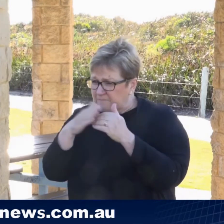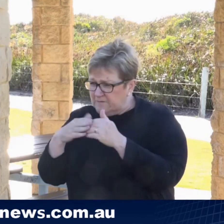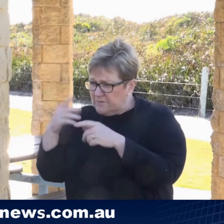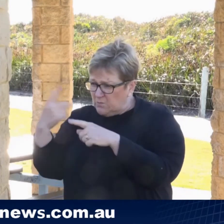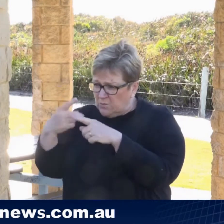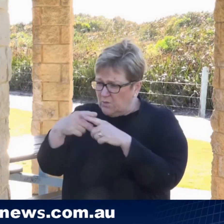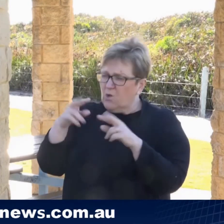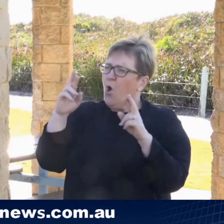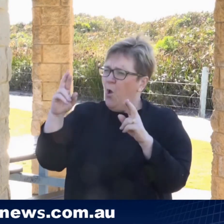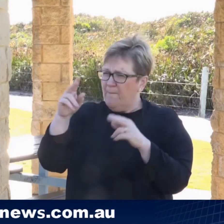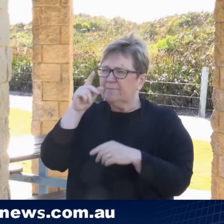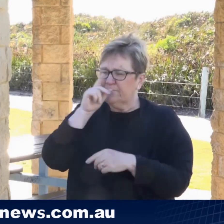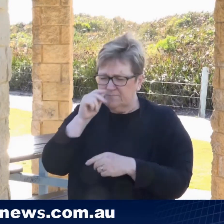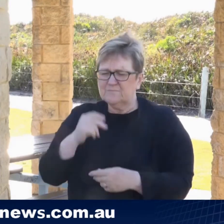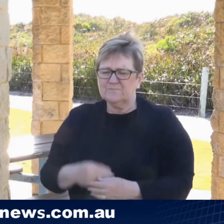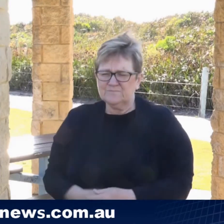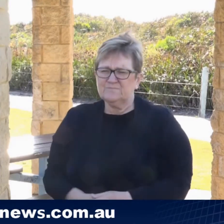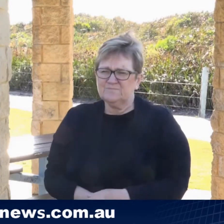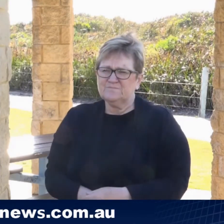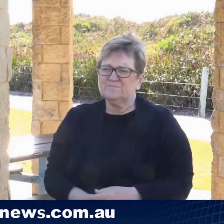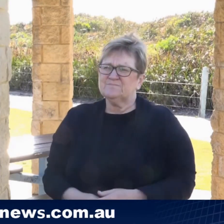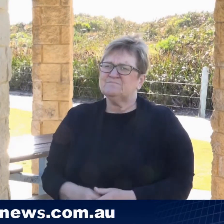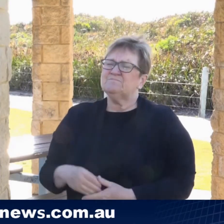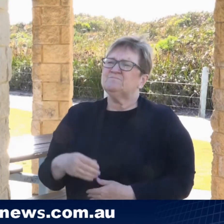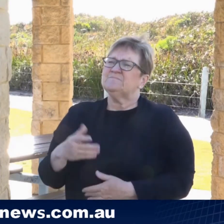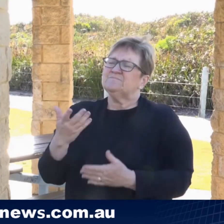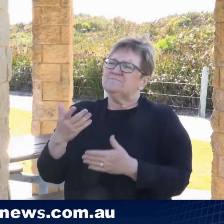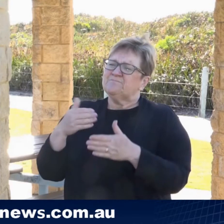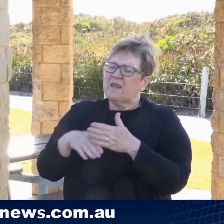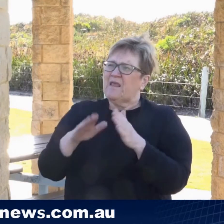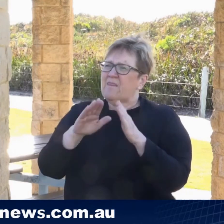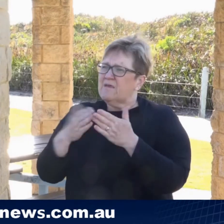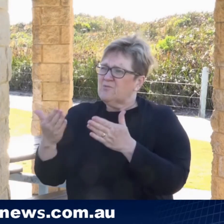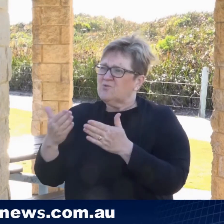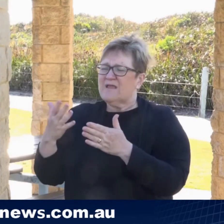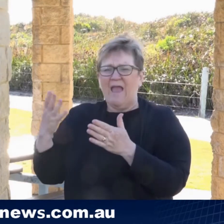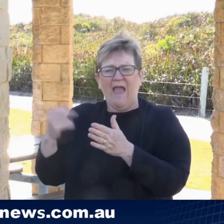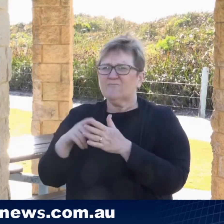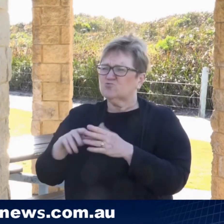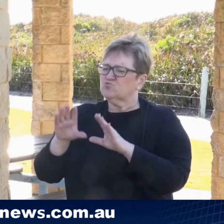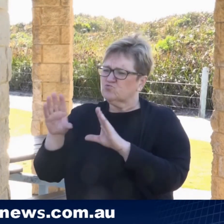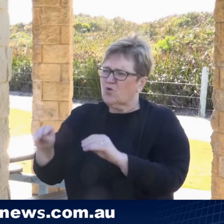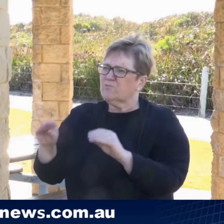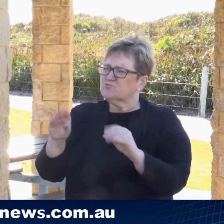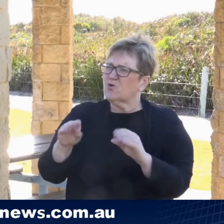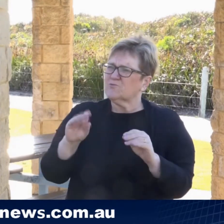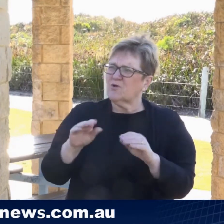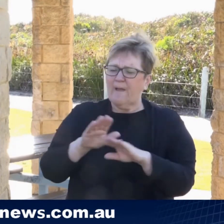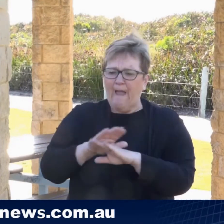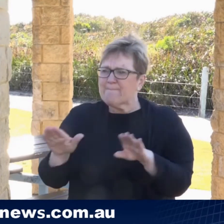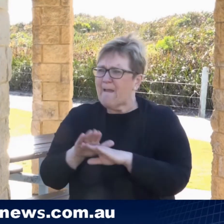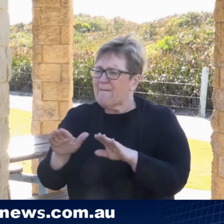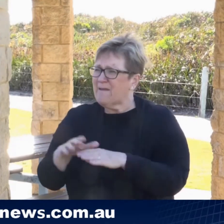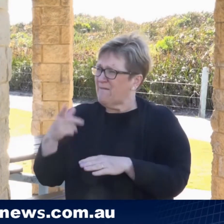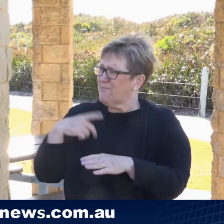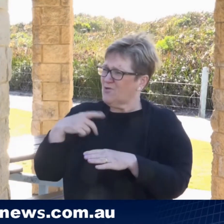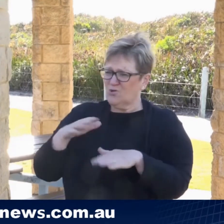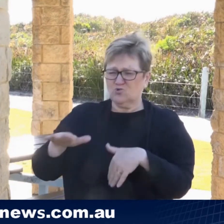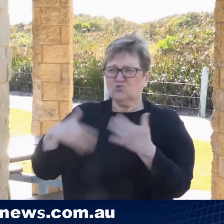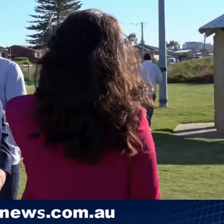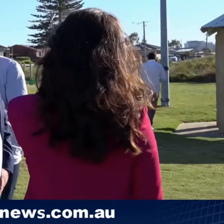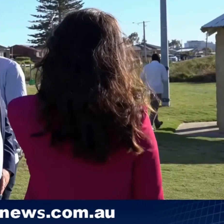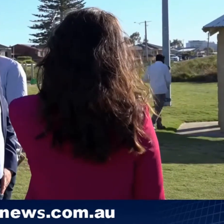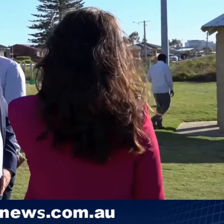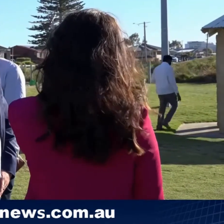control as quickly as possible. Restrictions in the community are necessary to stop the spread and limit the impact of the